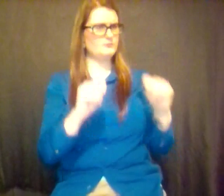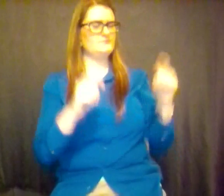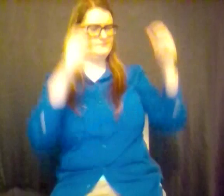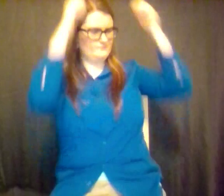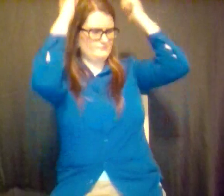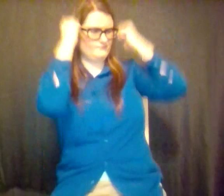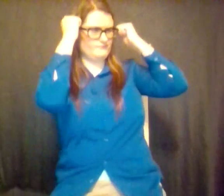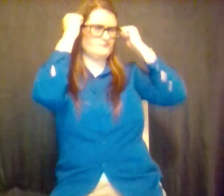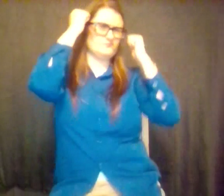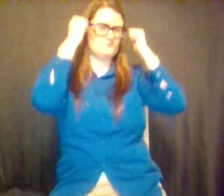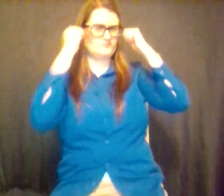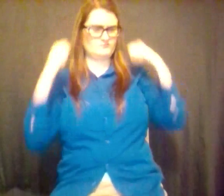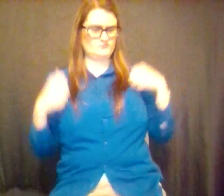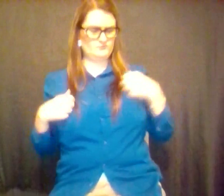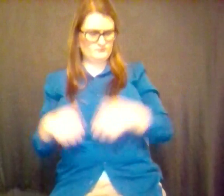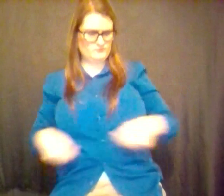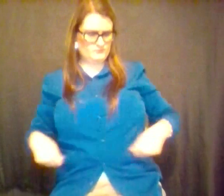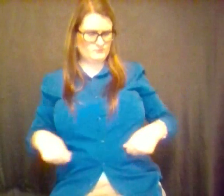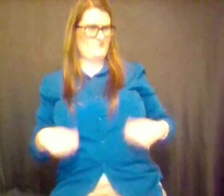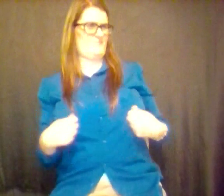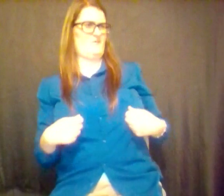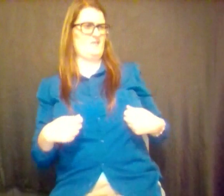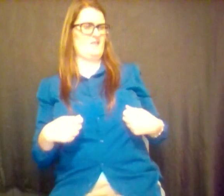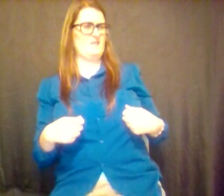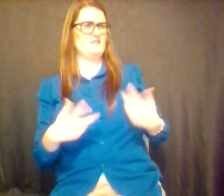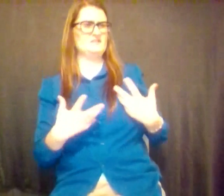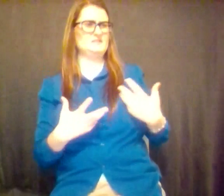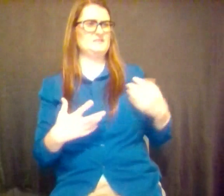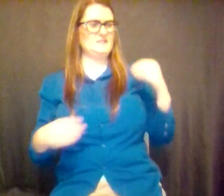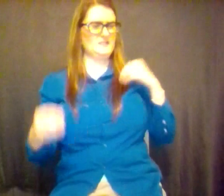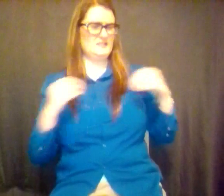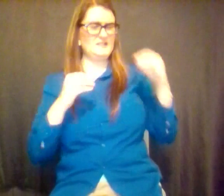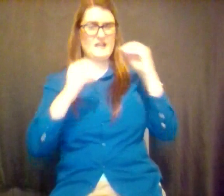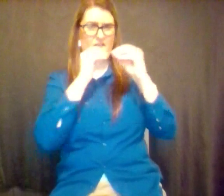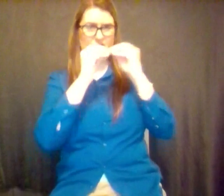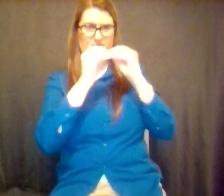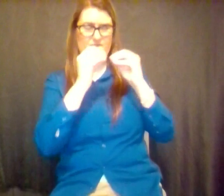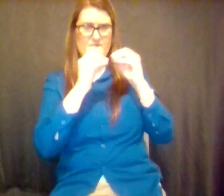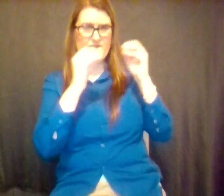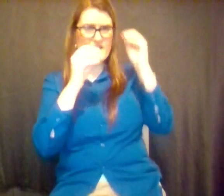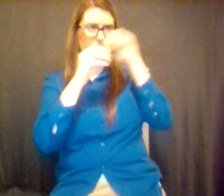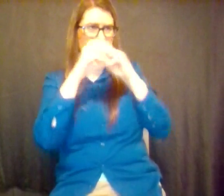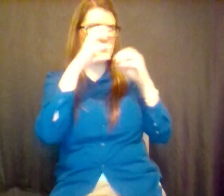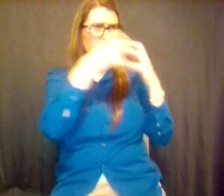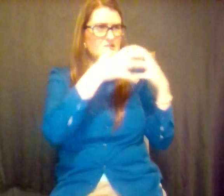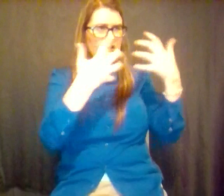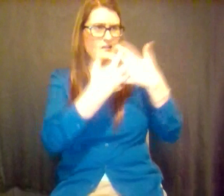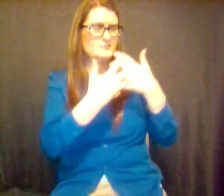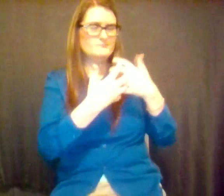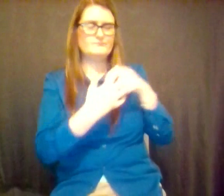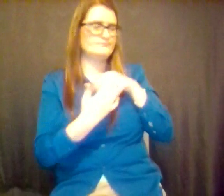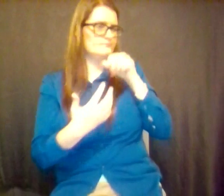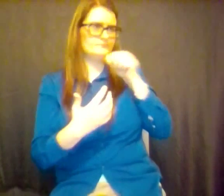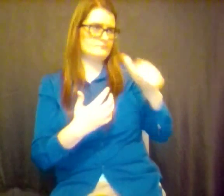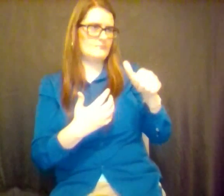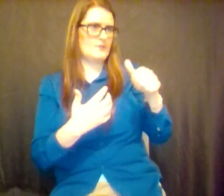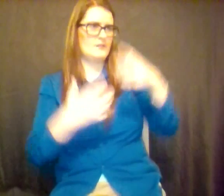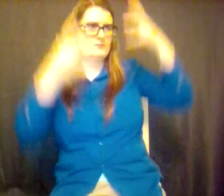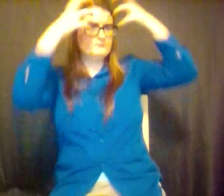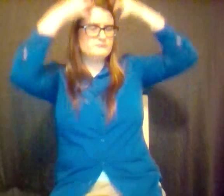head and the sword around his waist, he could hardly move. So he took them off and left them behind as he marched down the hill to meet Goliath.